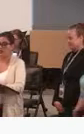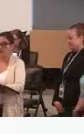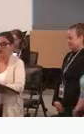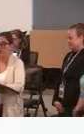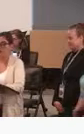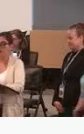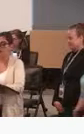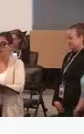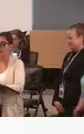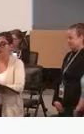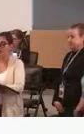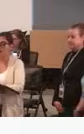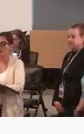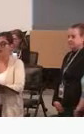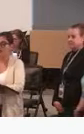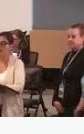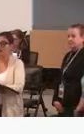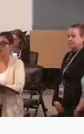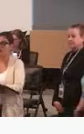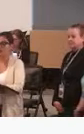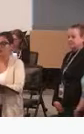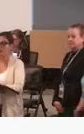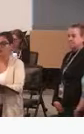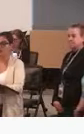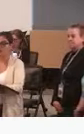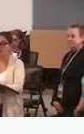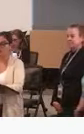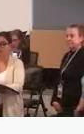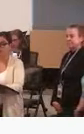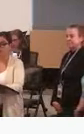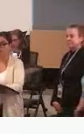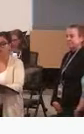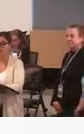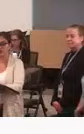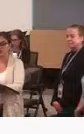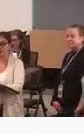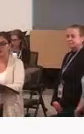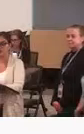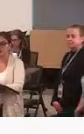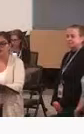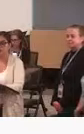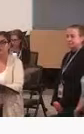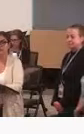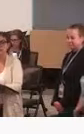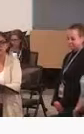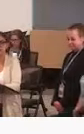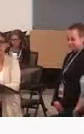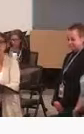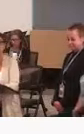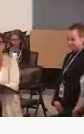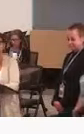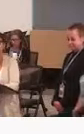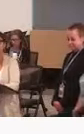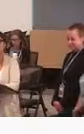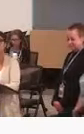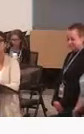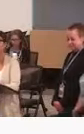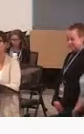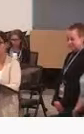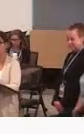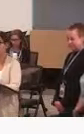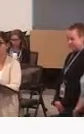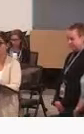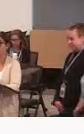partners, enhancing our ability to address the unique needs of our students and our families for effective and sustainable outcomes.